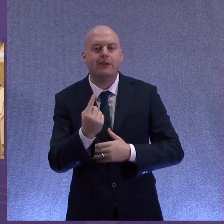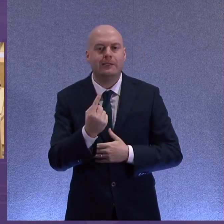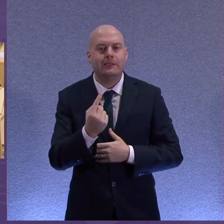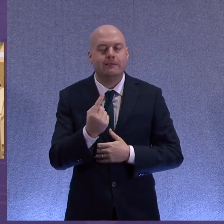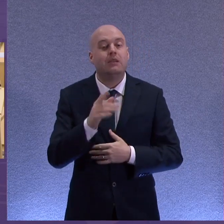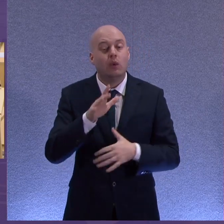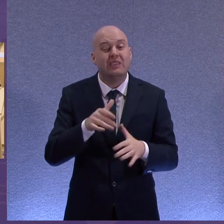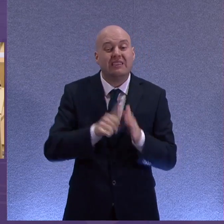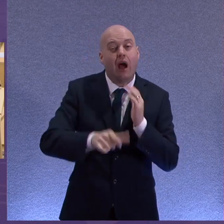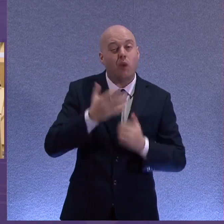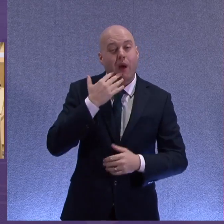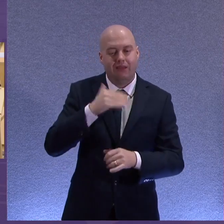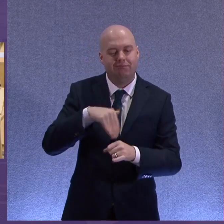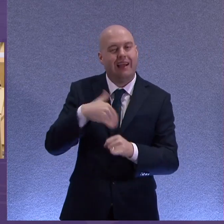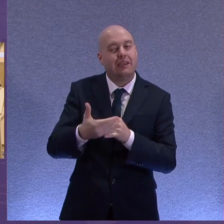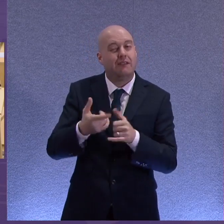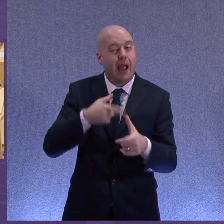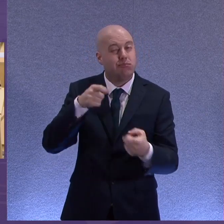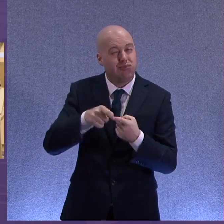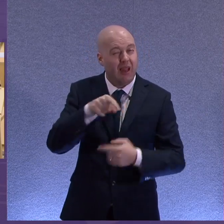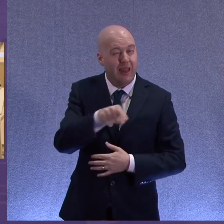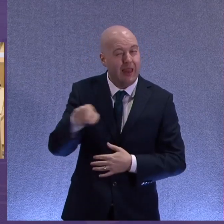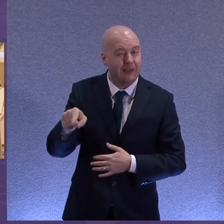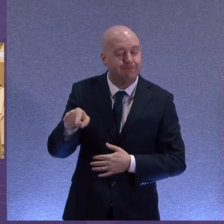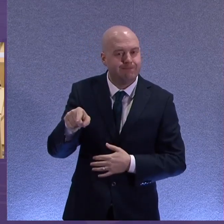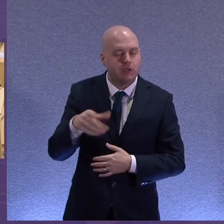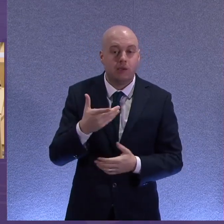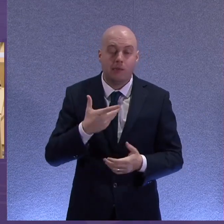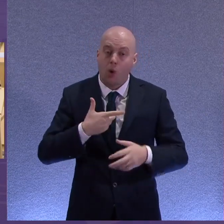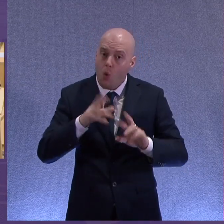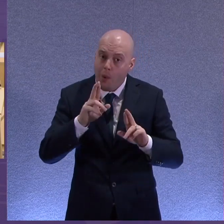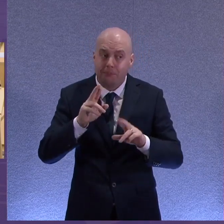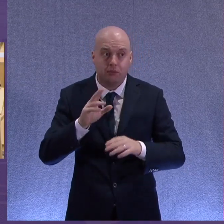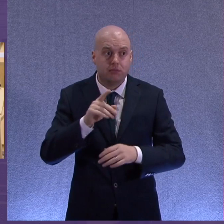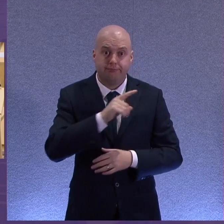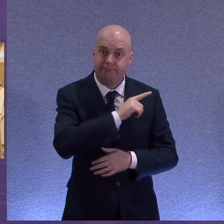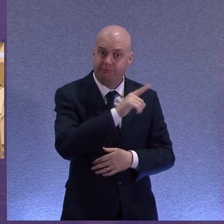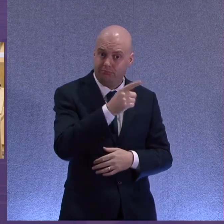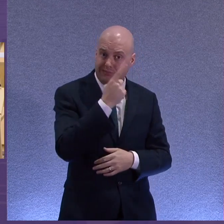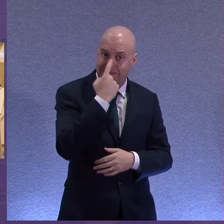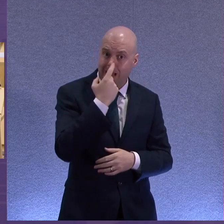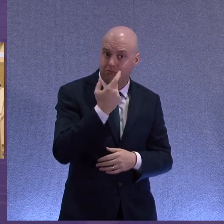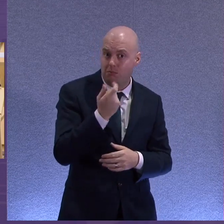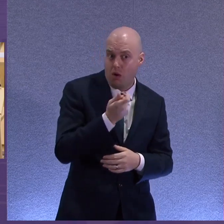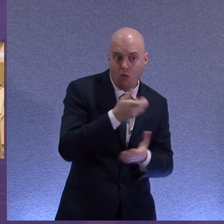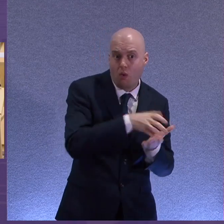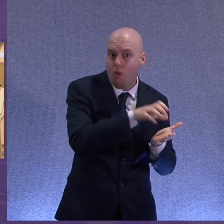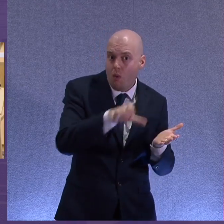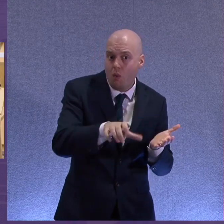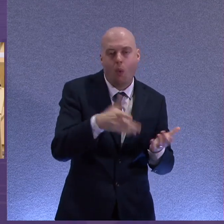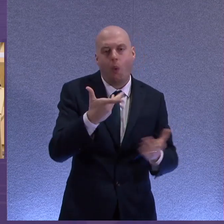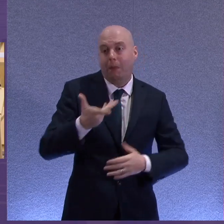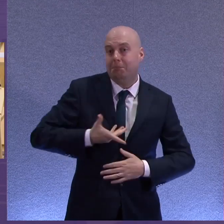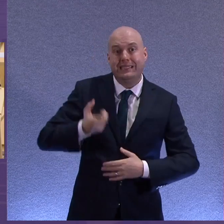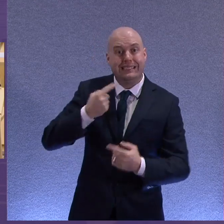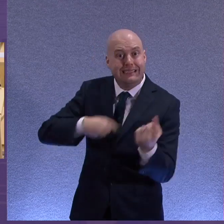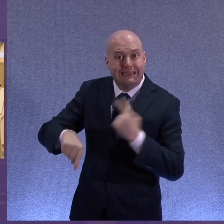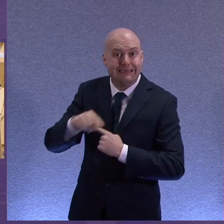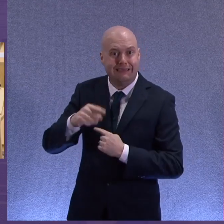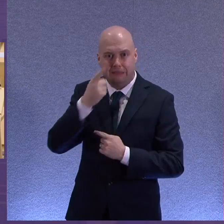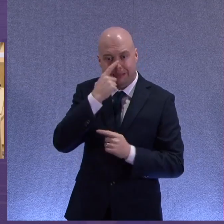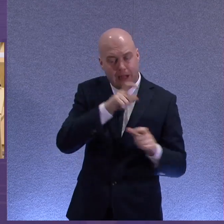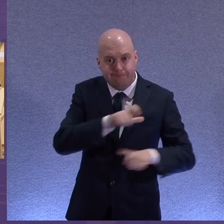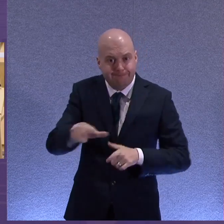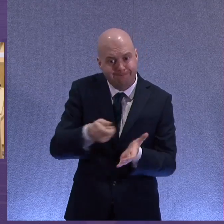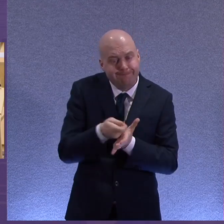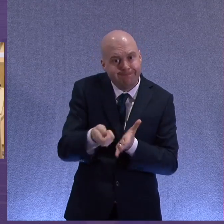lenders, businesses will now be able to do the right thing and not lay staff off unnecessarily. I can also confirm that the